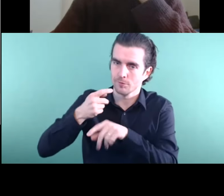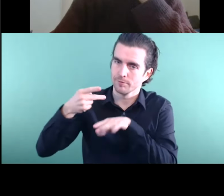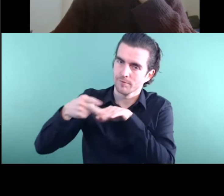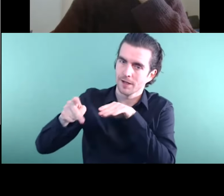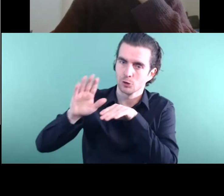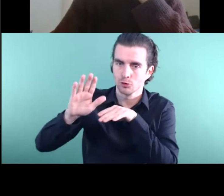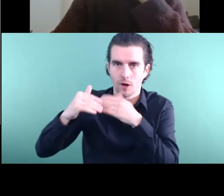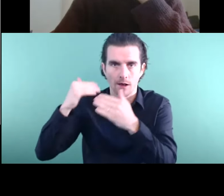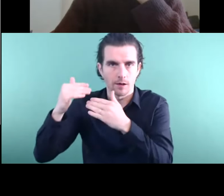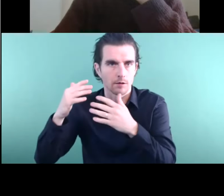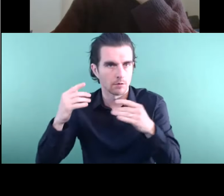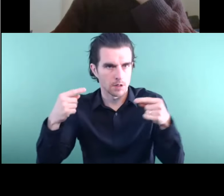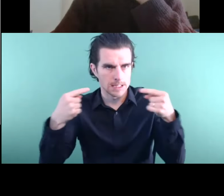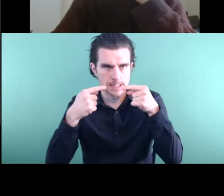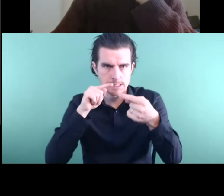increasingly.